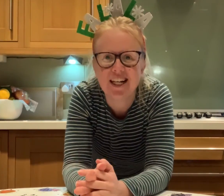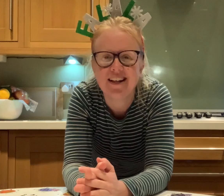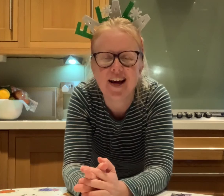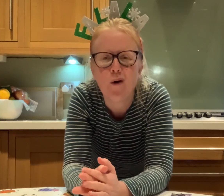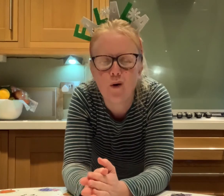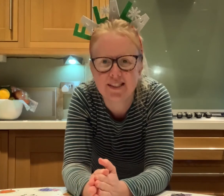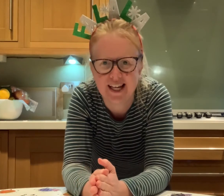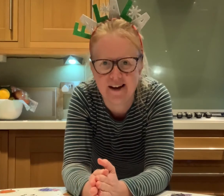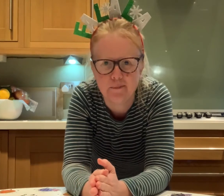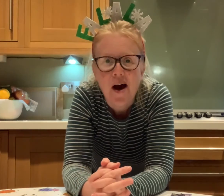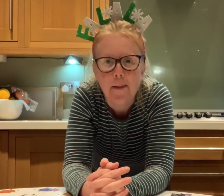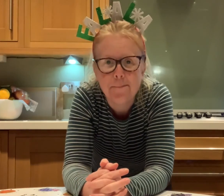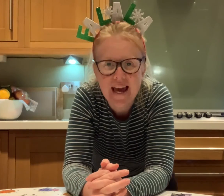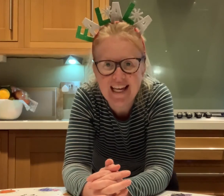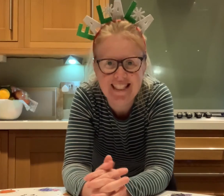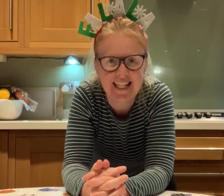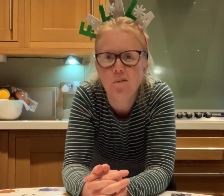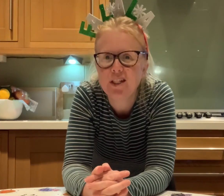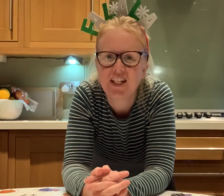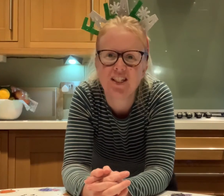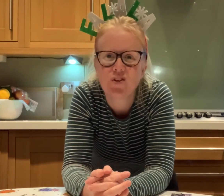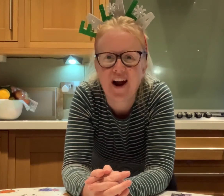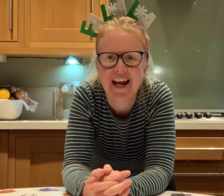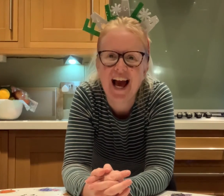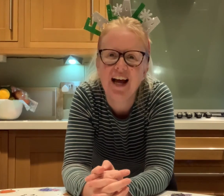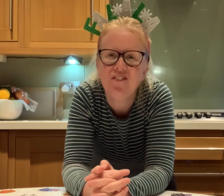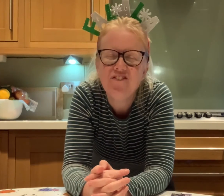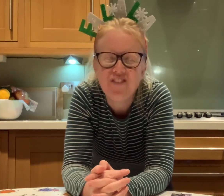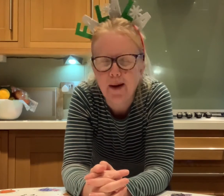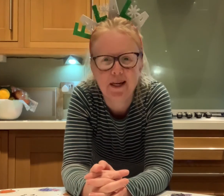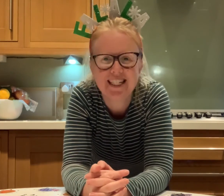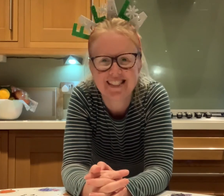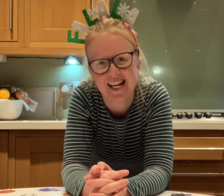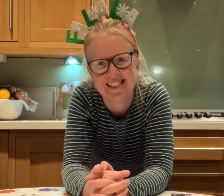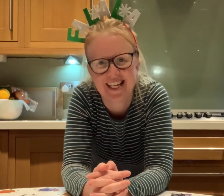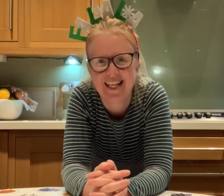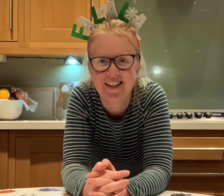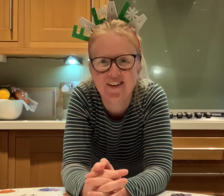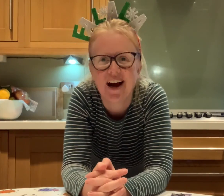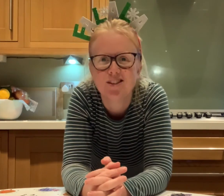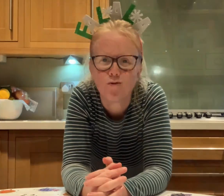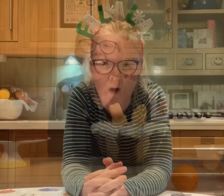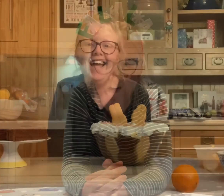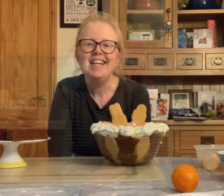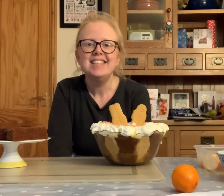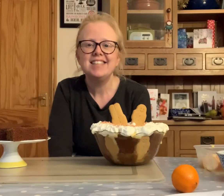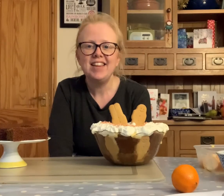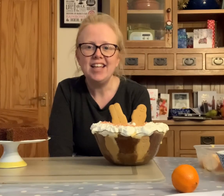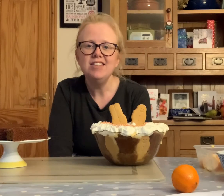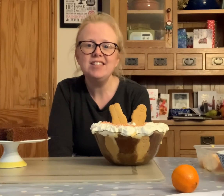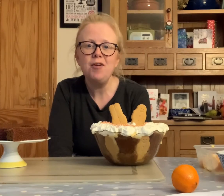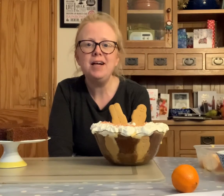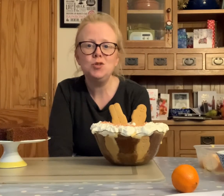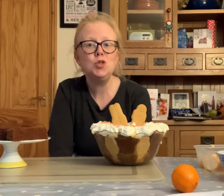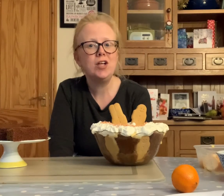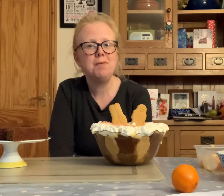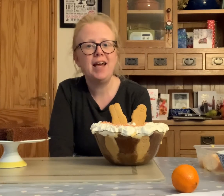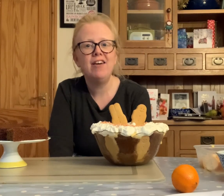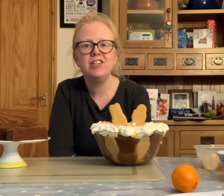absolutely awesome. Amazing washing and drying and fabulous dancing. You guys rock. So thank you so much for joining me for